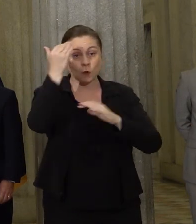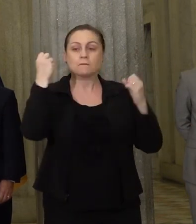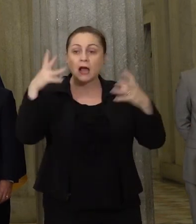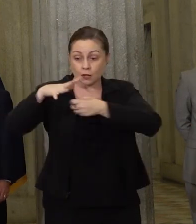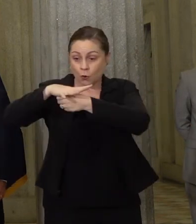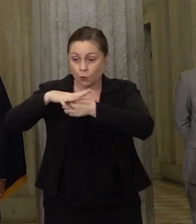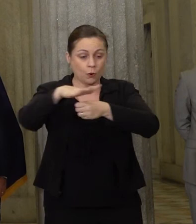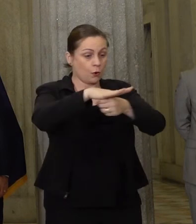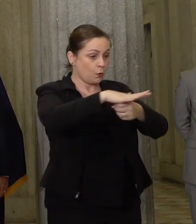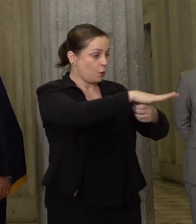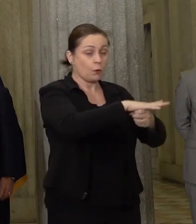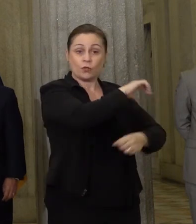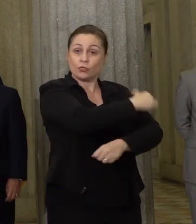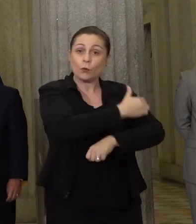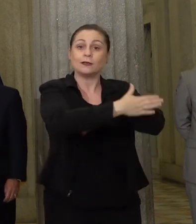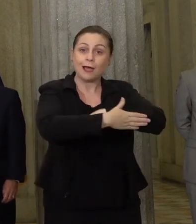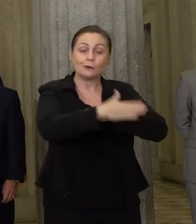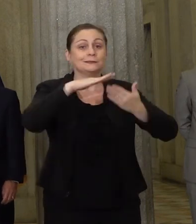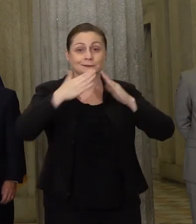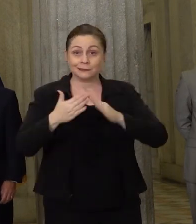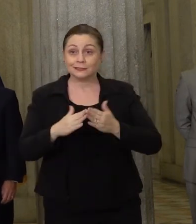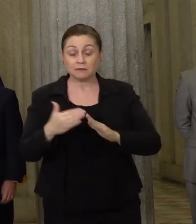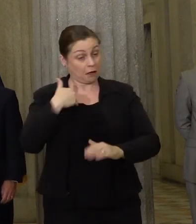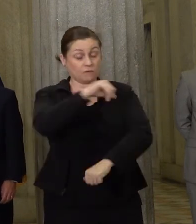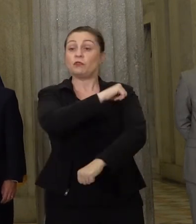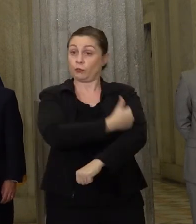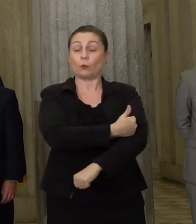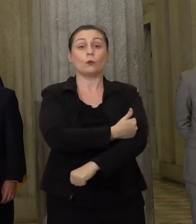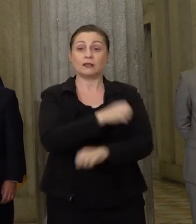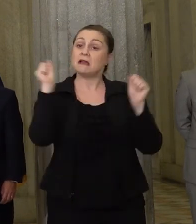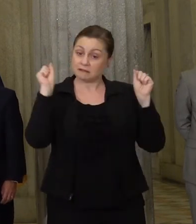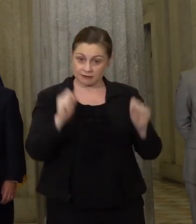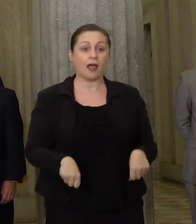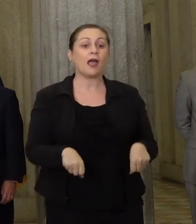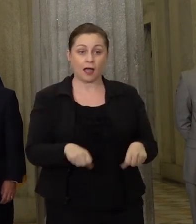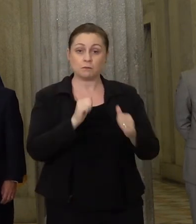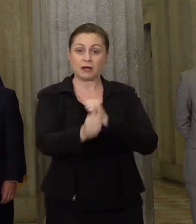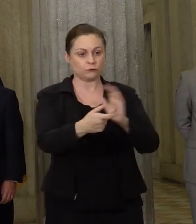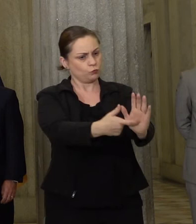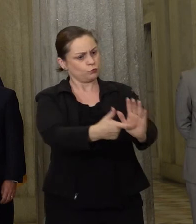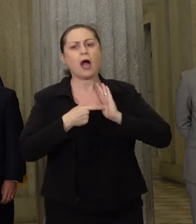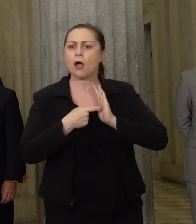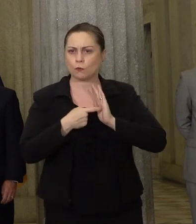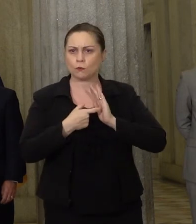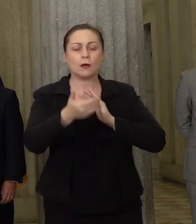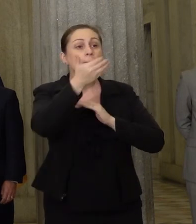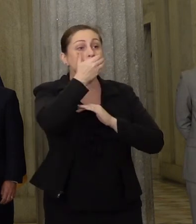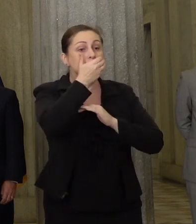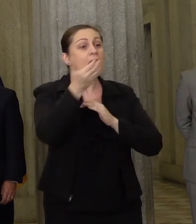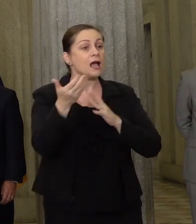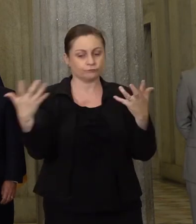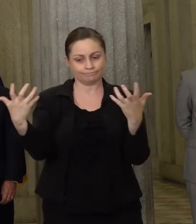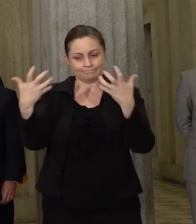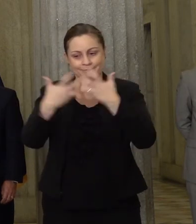localities, the local authorities, counties, cities, and towns have the authority to pass tailored masks ordinances that are tailor-made for